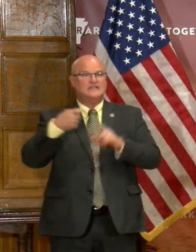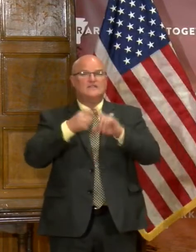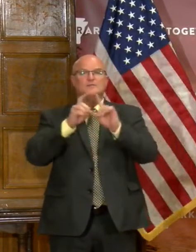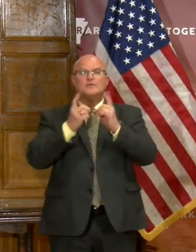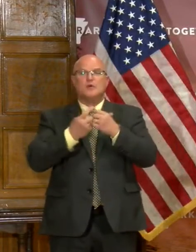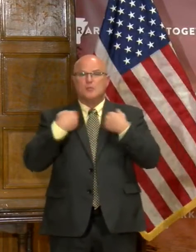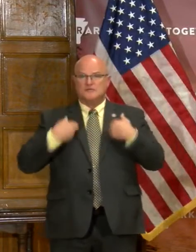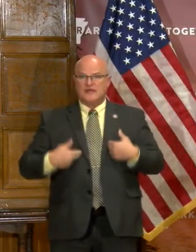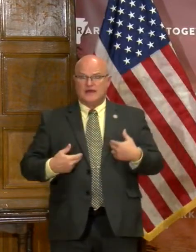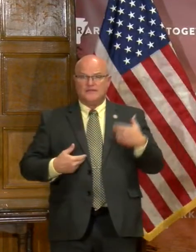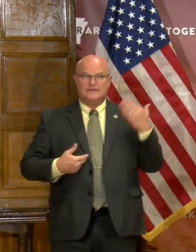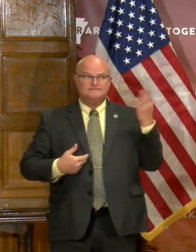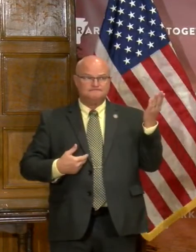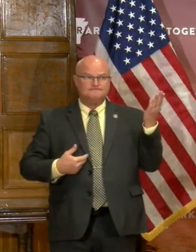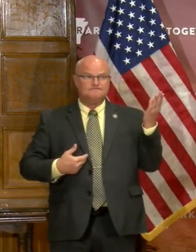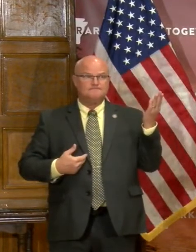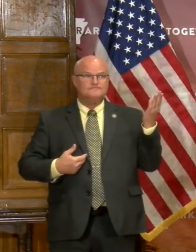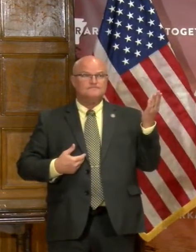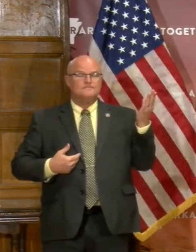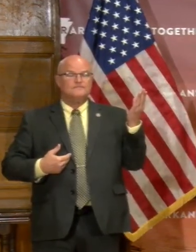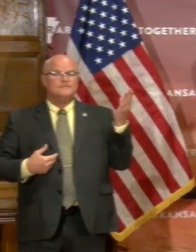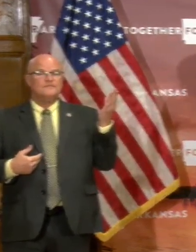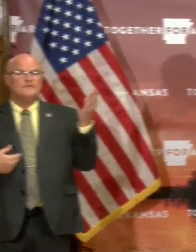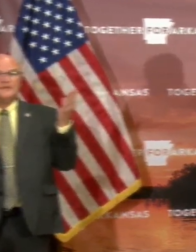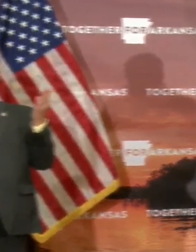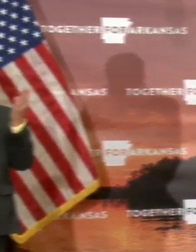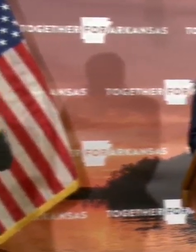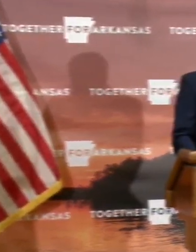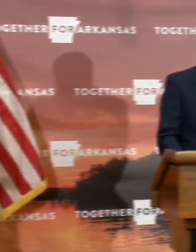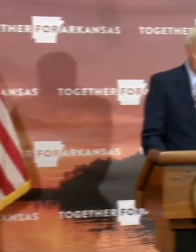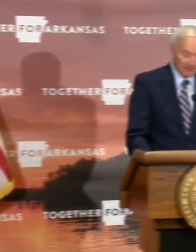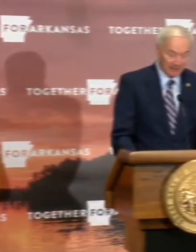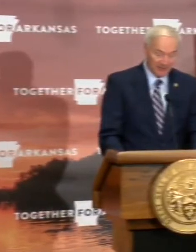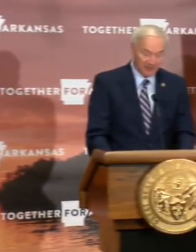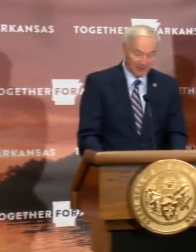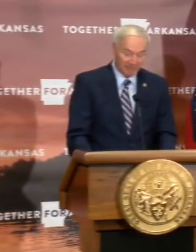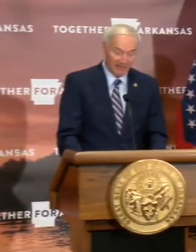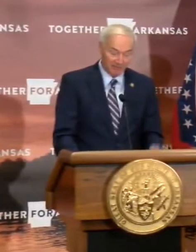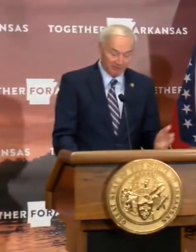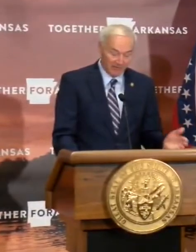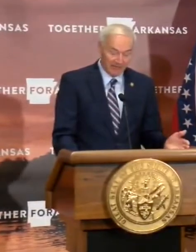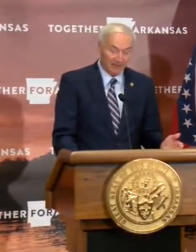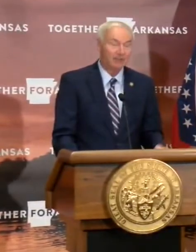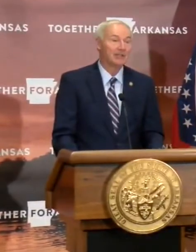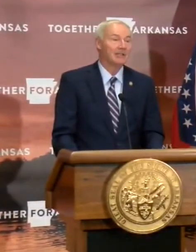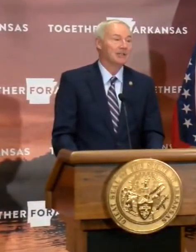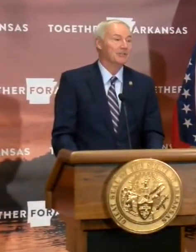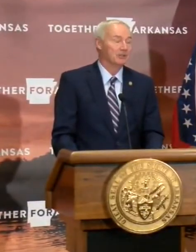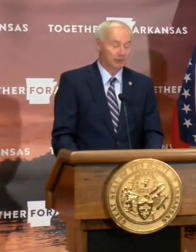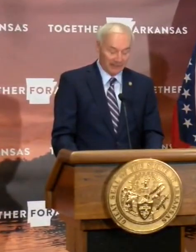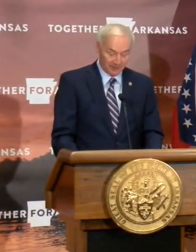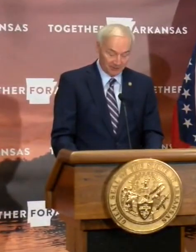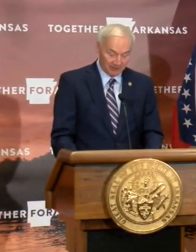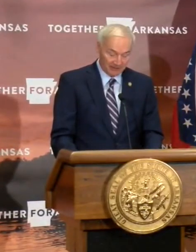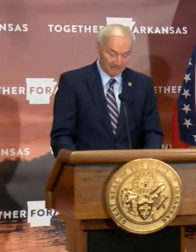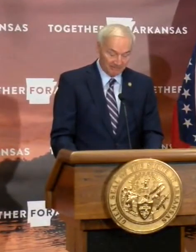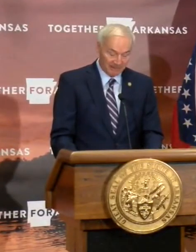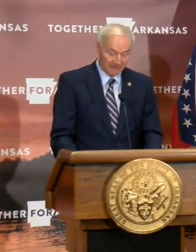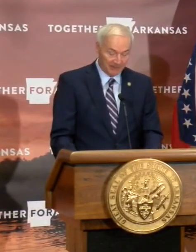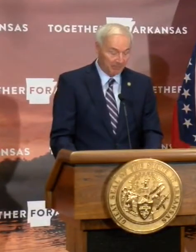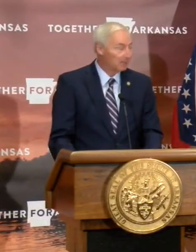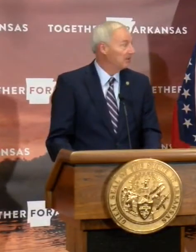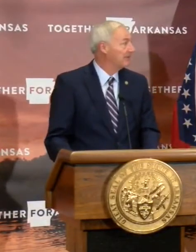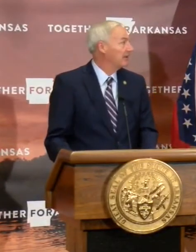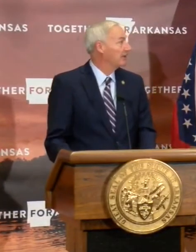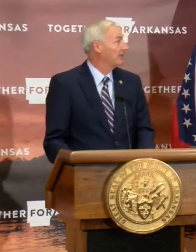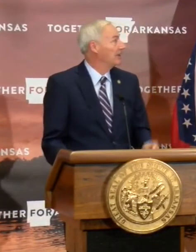of Health. And as you can see, the time from specimen collection by the provider to entry in